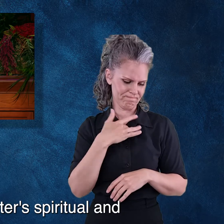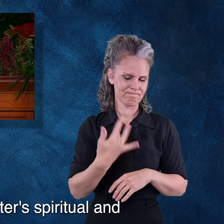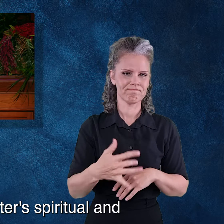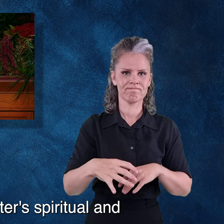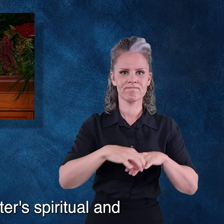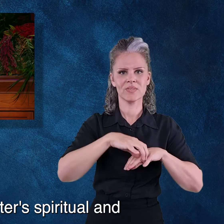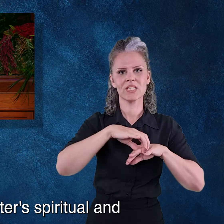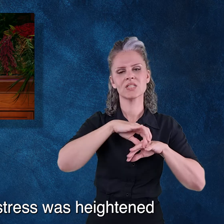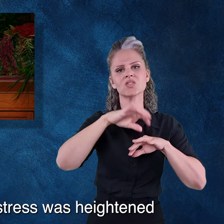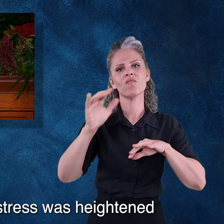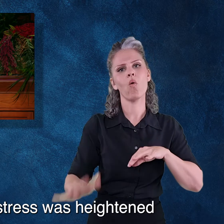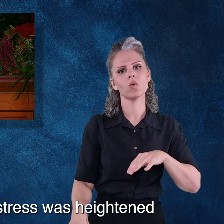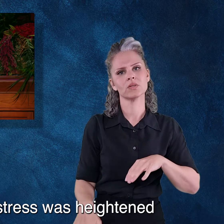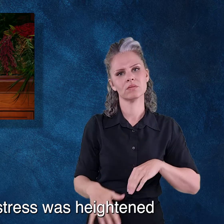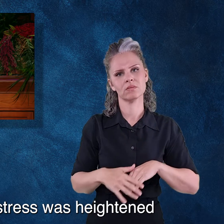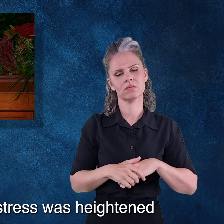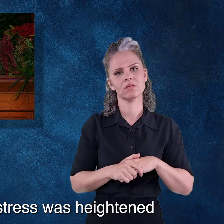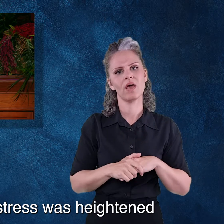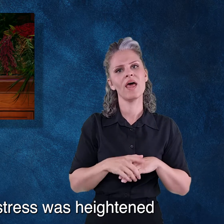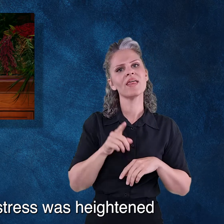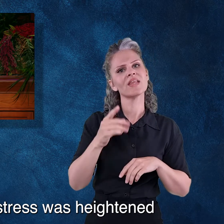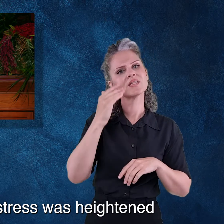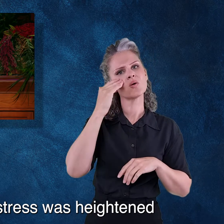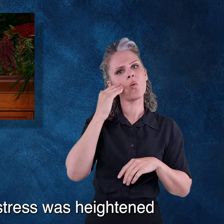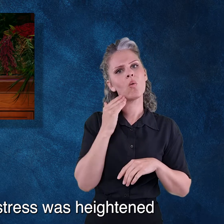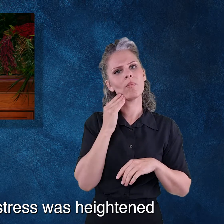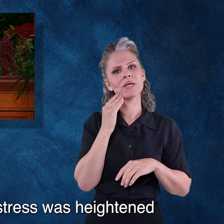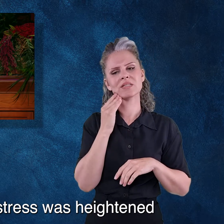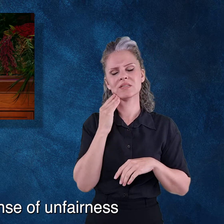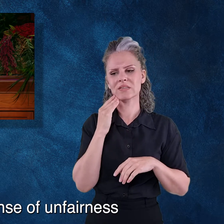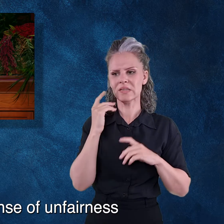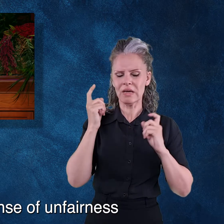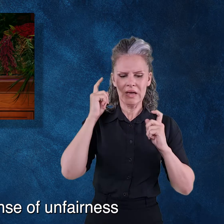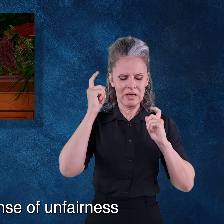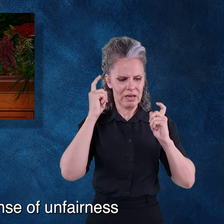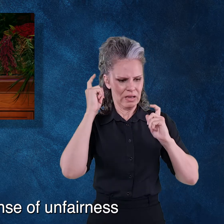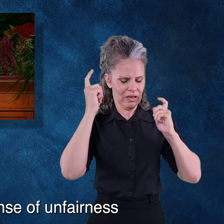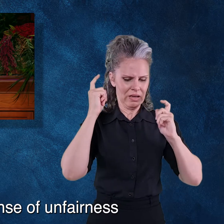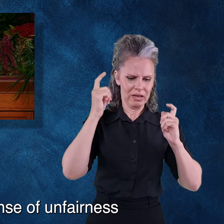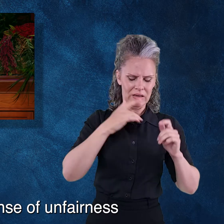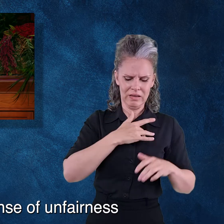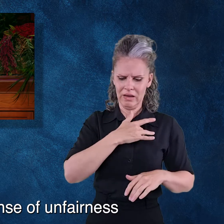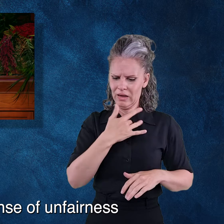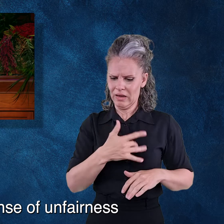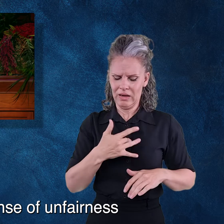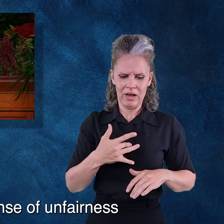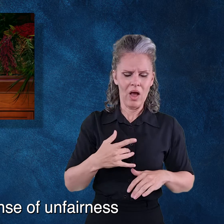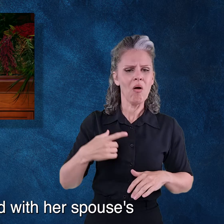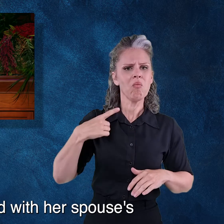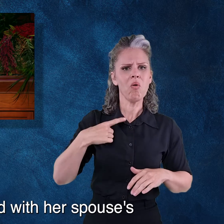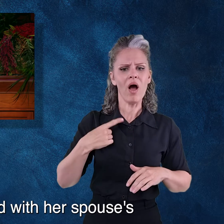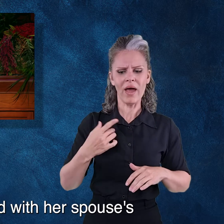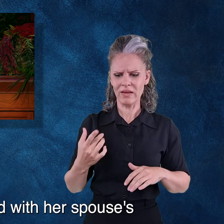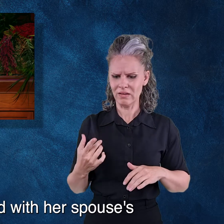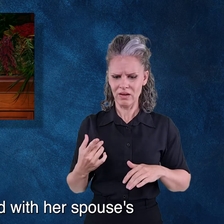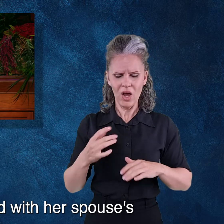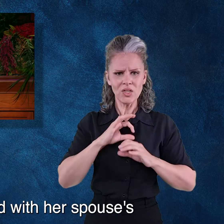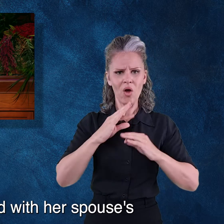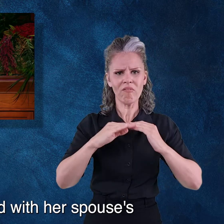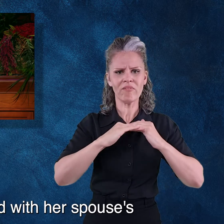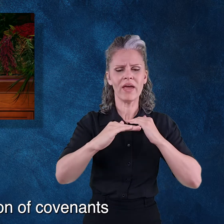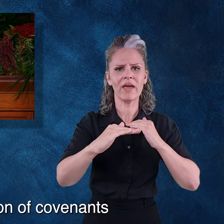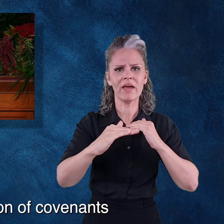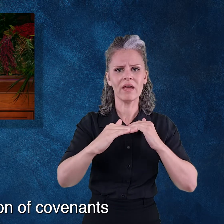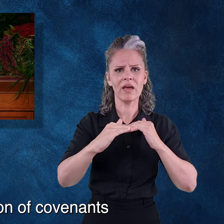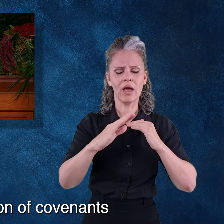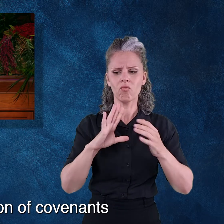sister's spiritual and emotional distress was heightened by a sense of unfairness associated with her